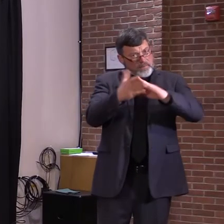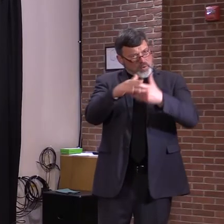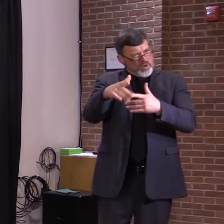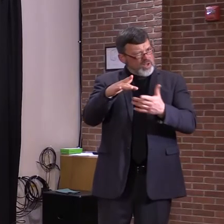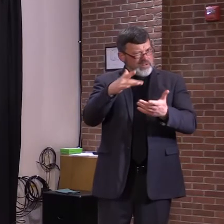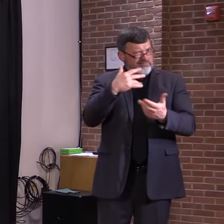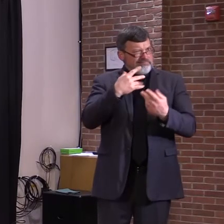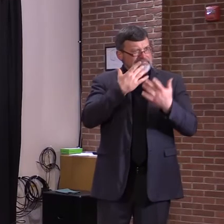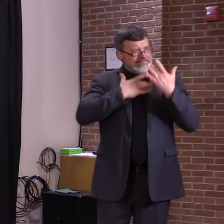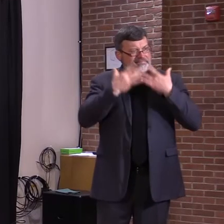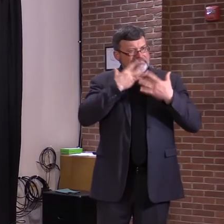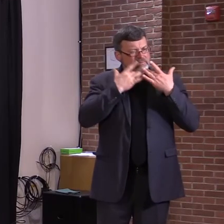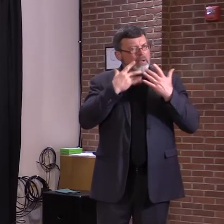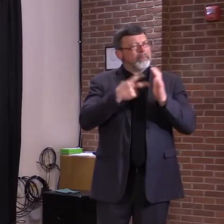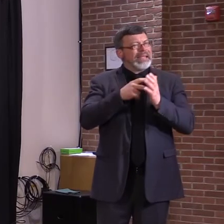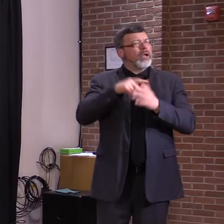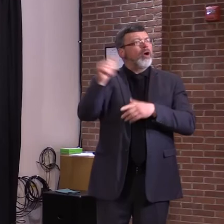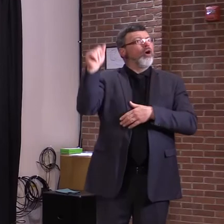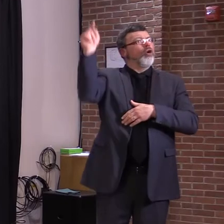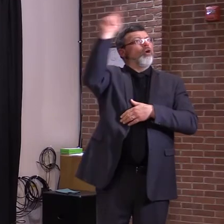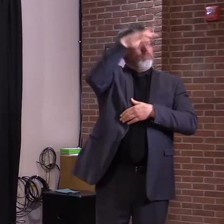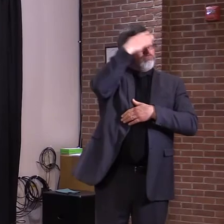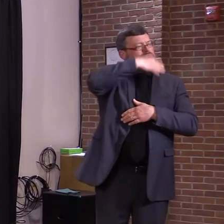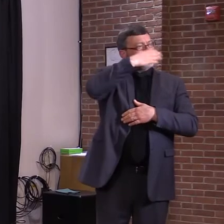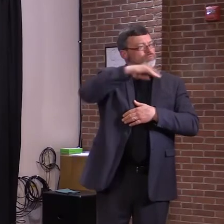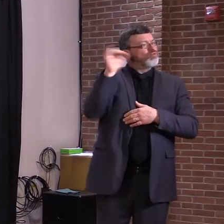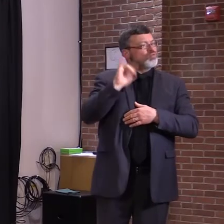Secretary Samuelson, are you on by any chance?